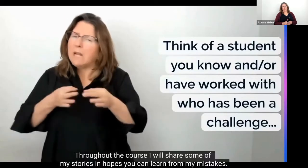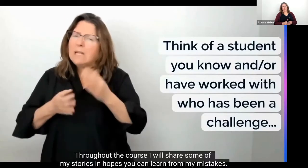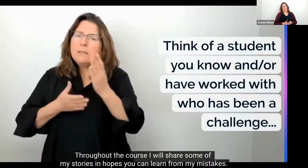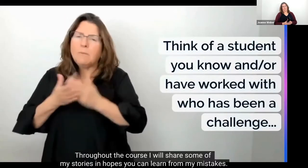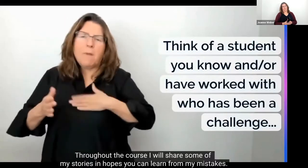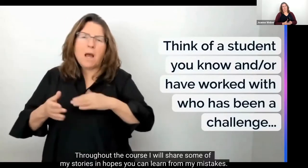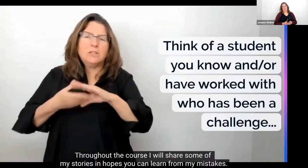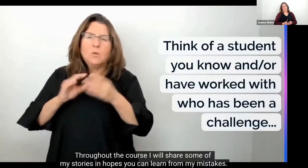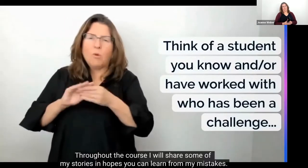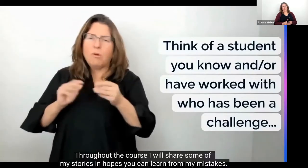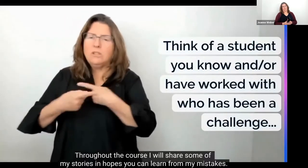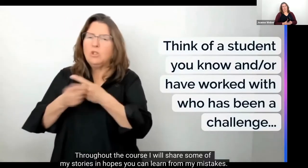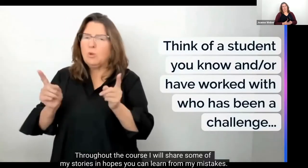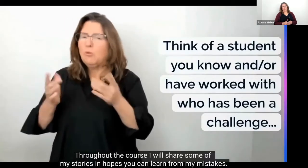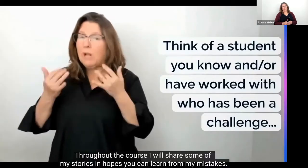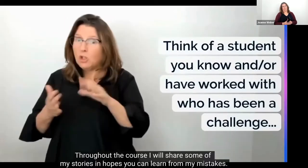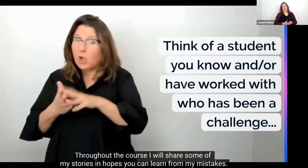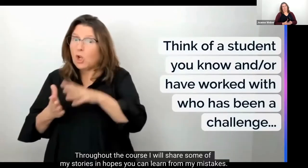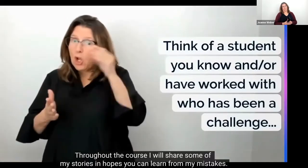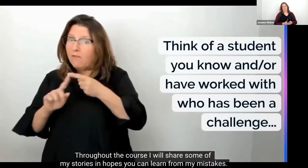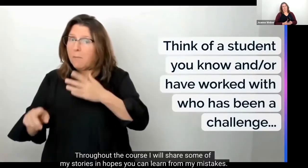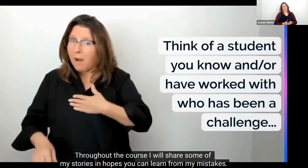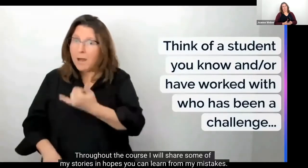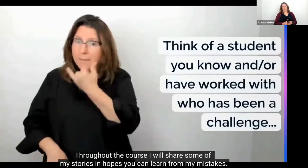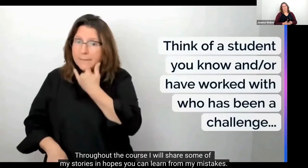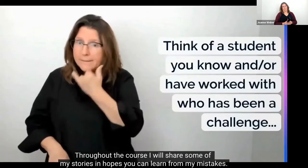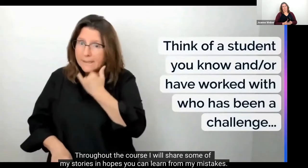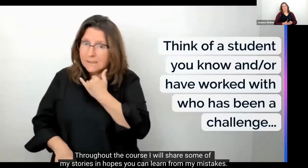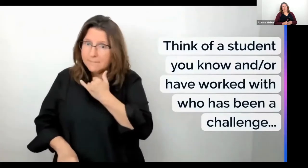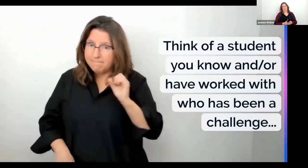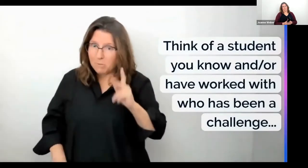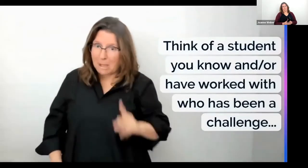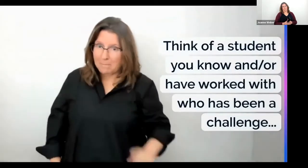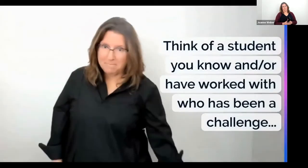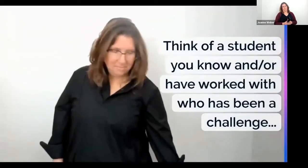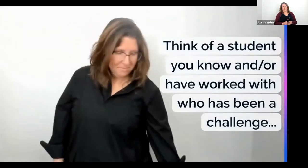Throughout the course, I will share some of my stories in hopes you can learn from my mistakes.